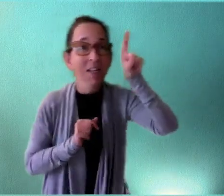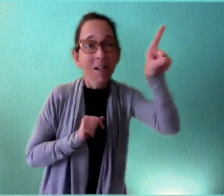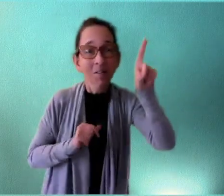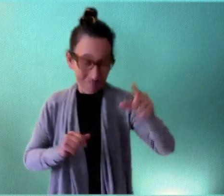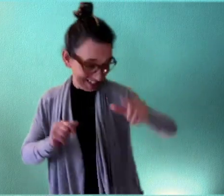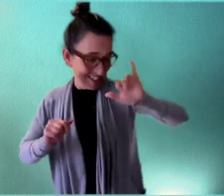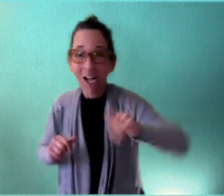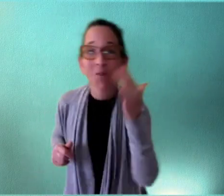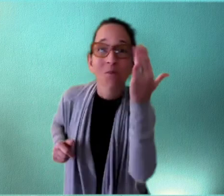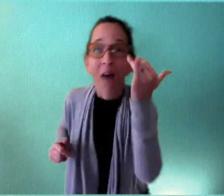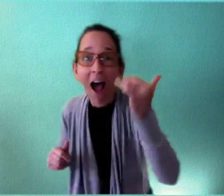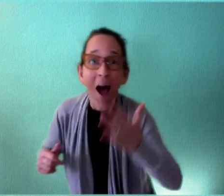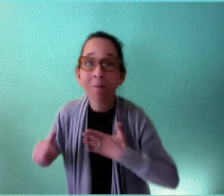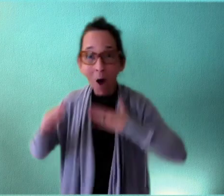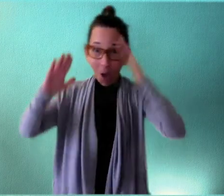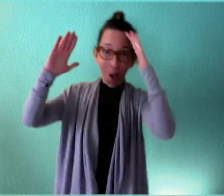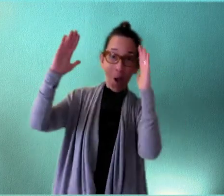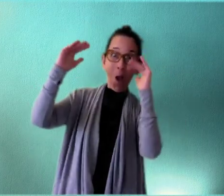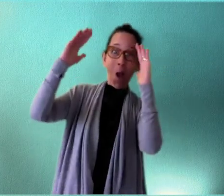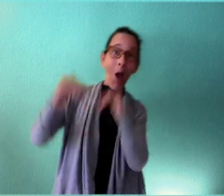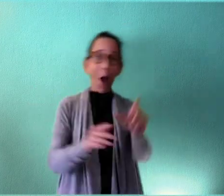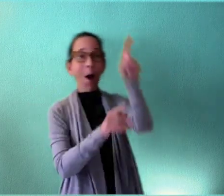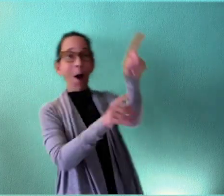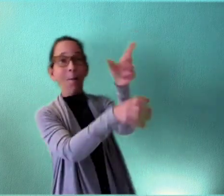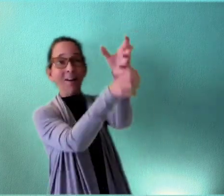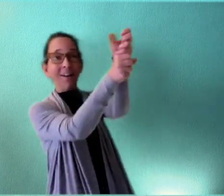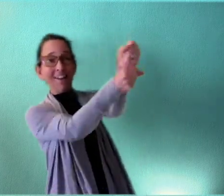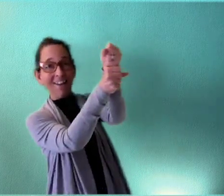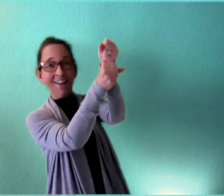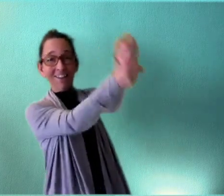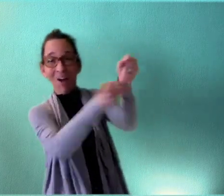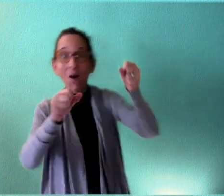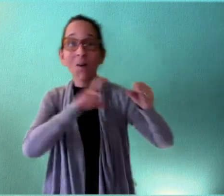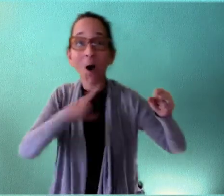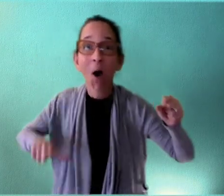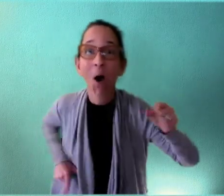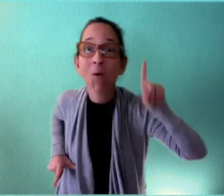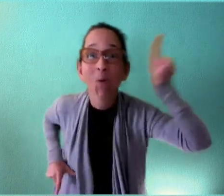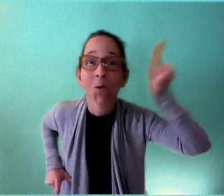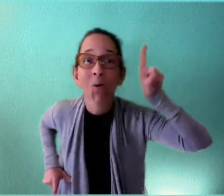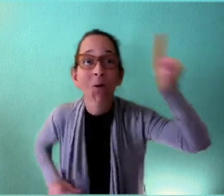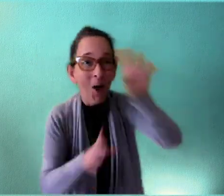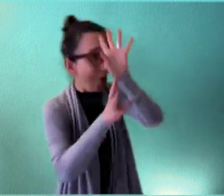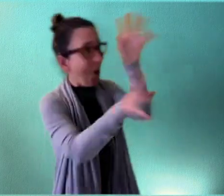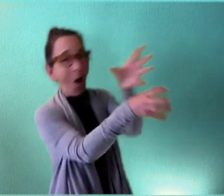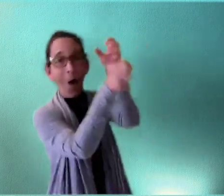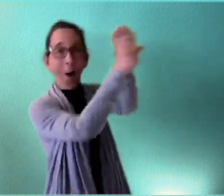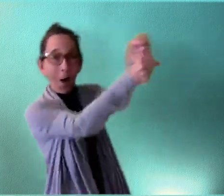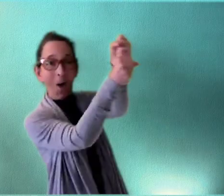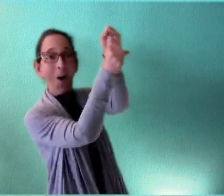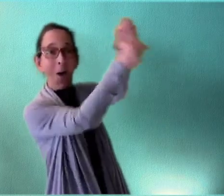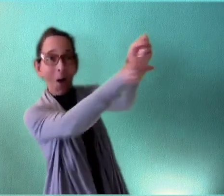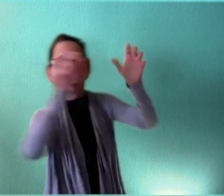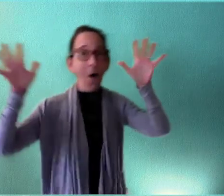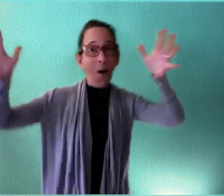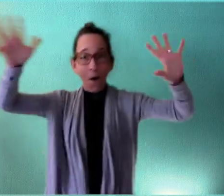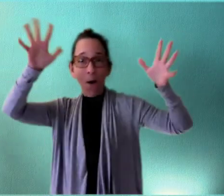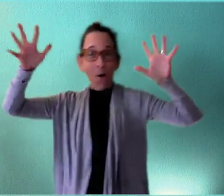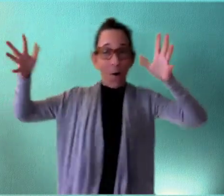in Him. That's why my hope is in, my hope is in the Lord.